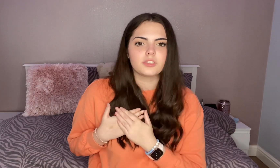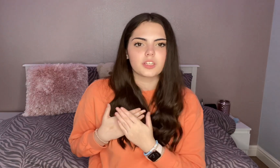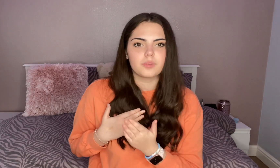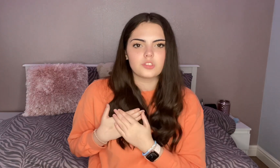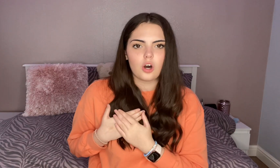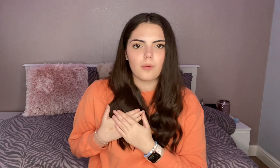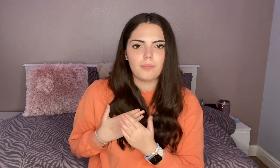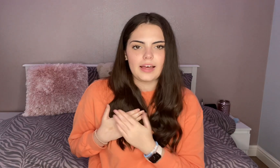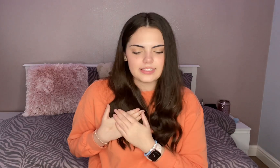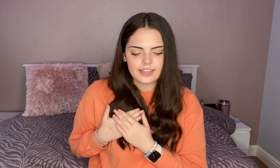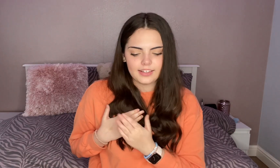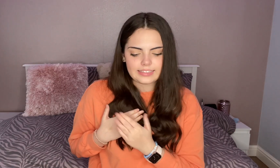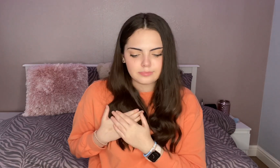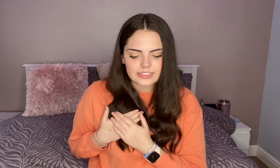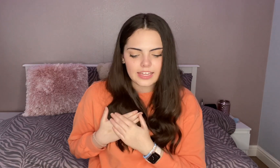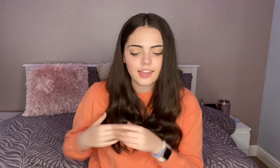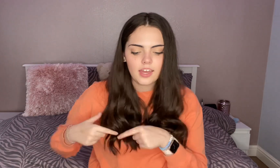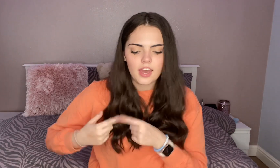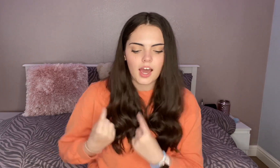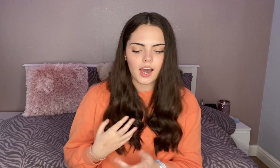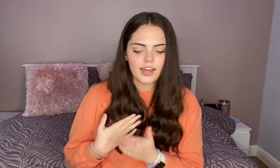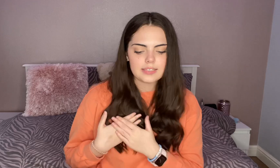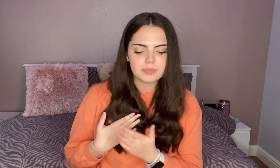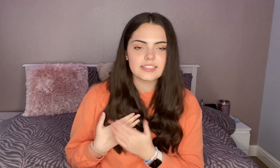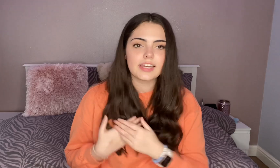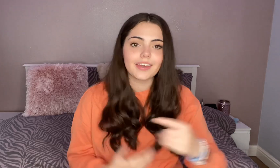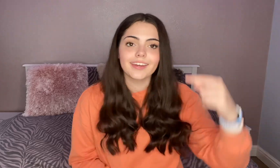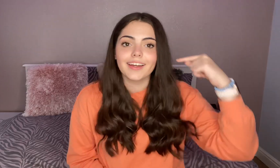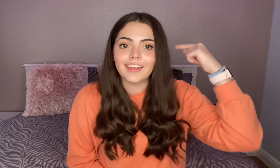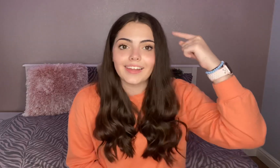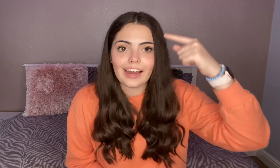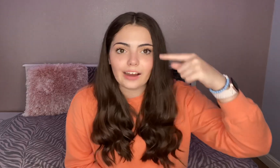be on top, patting it like it's beating. Heart is beating loud,